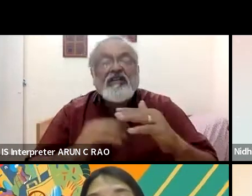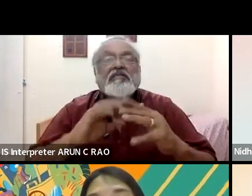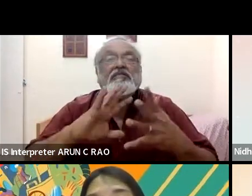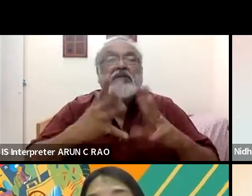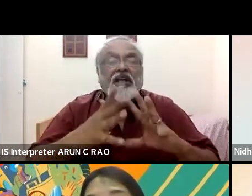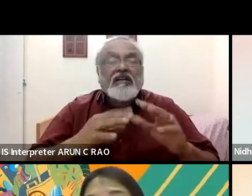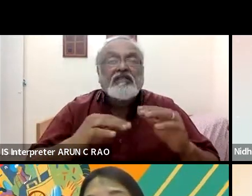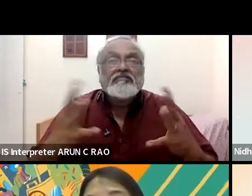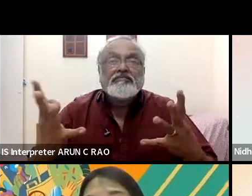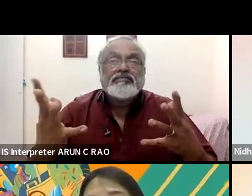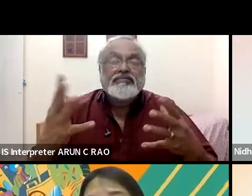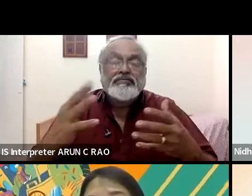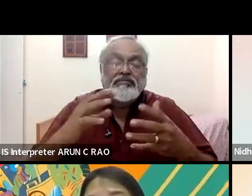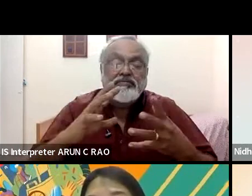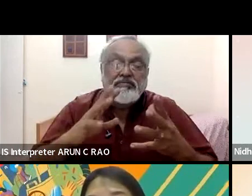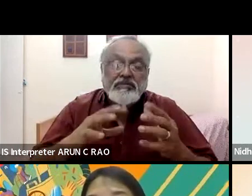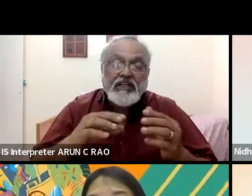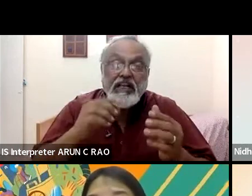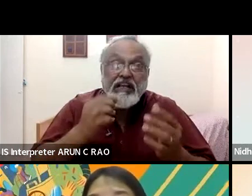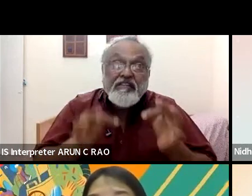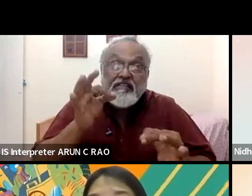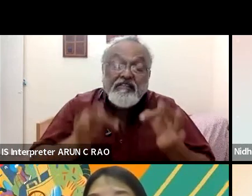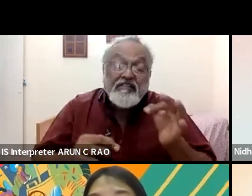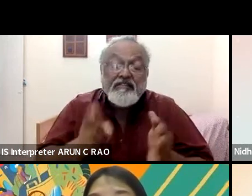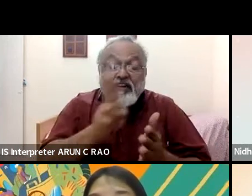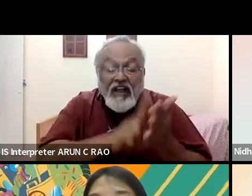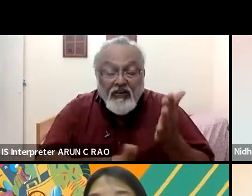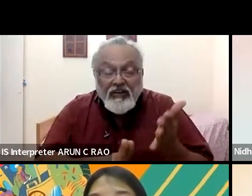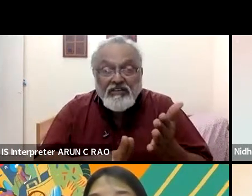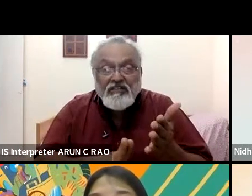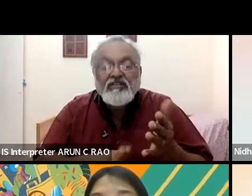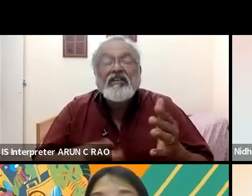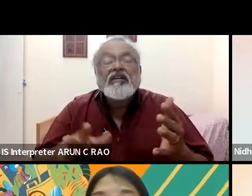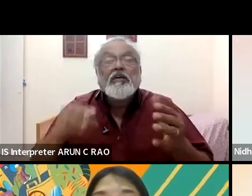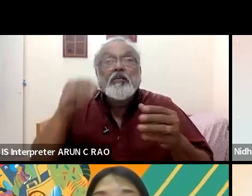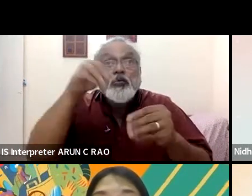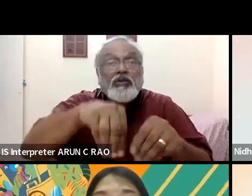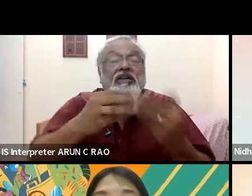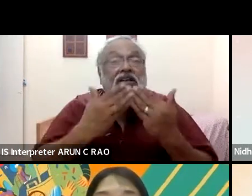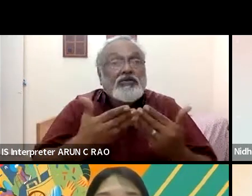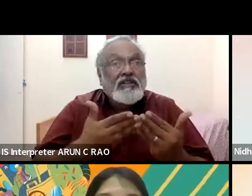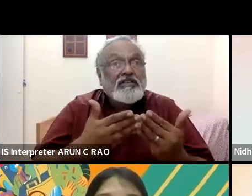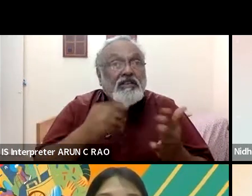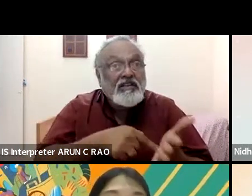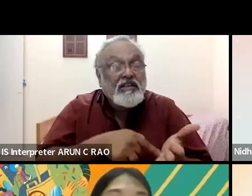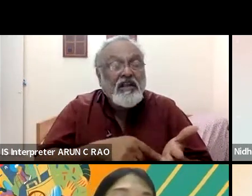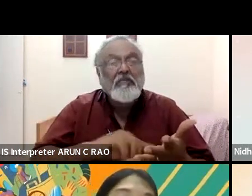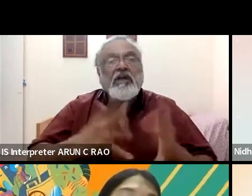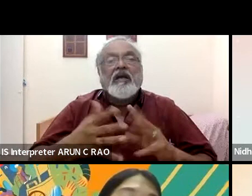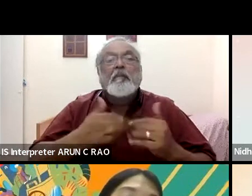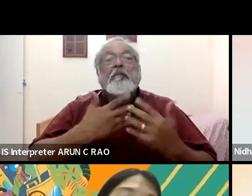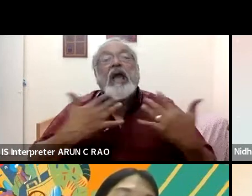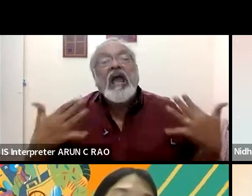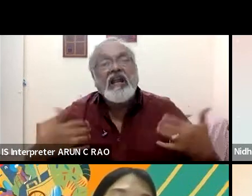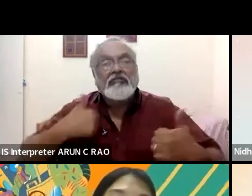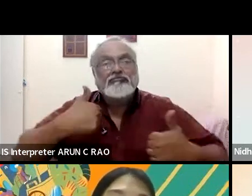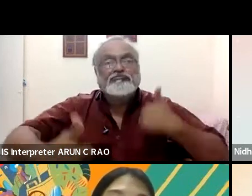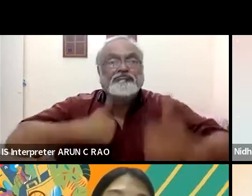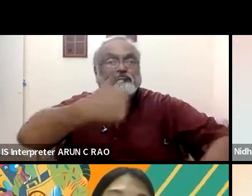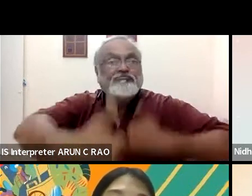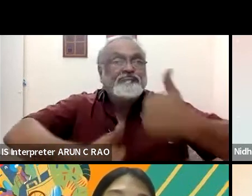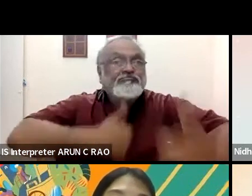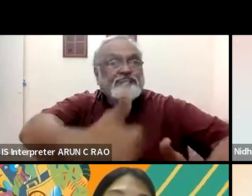will inevitably create a whole host of champions. Certainly that's what we aim with